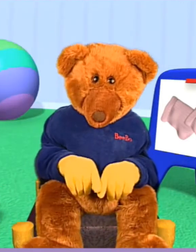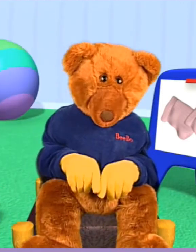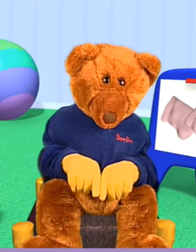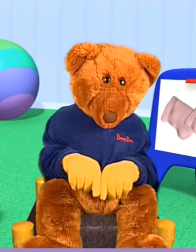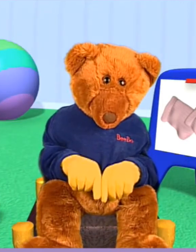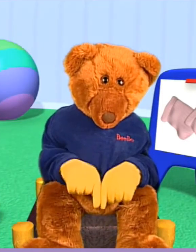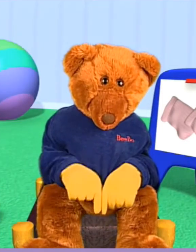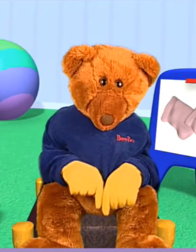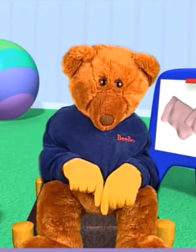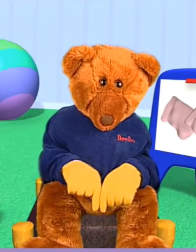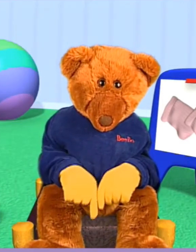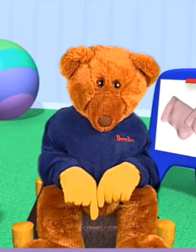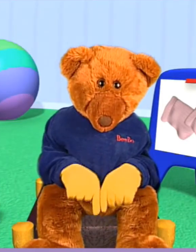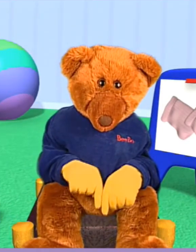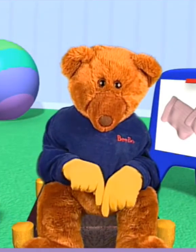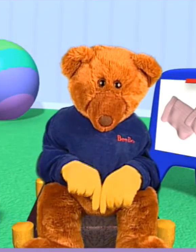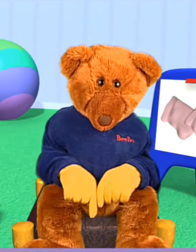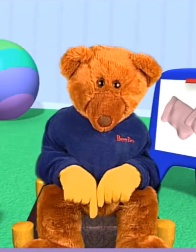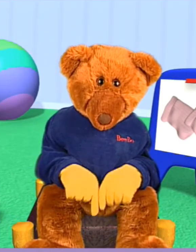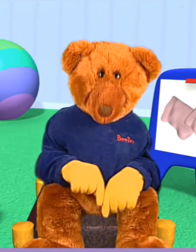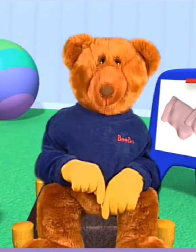This is the sign for socks.